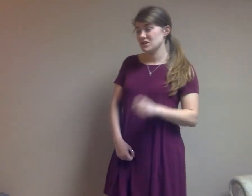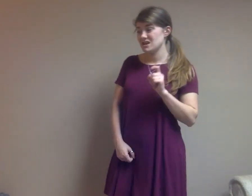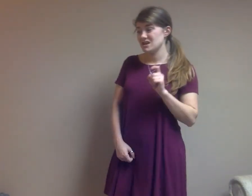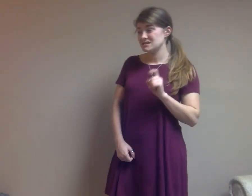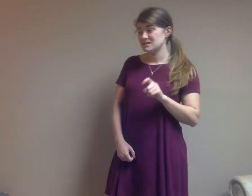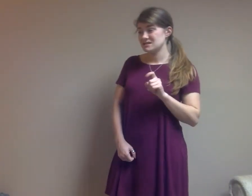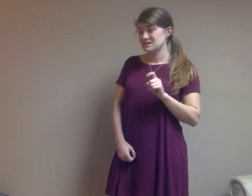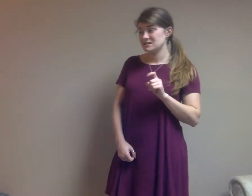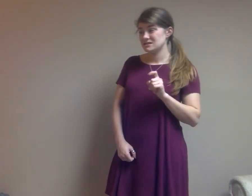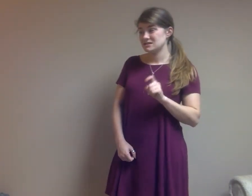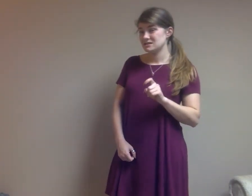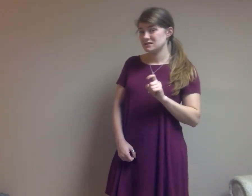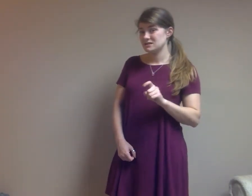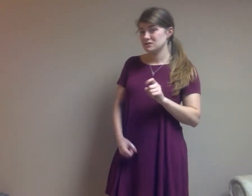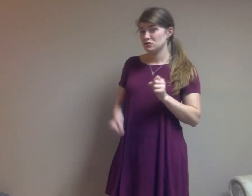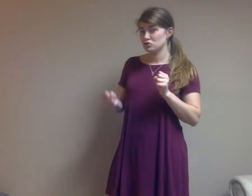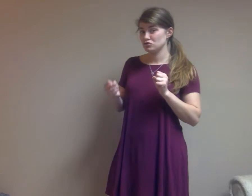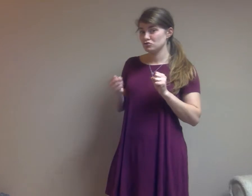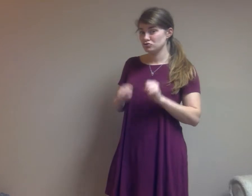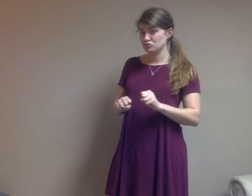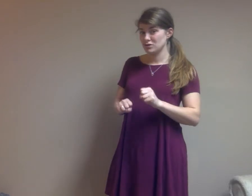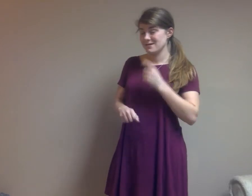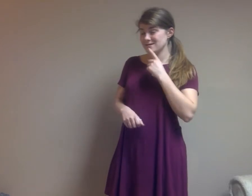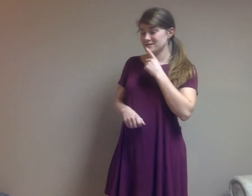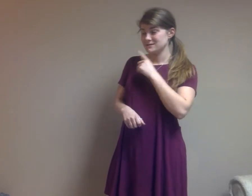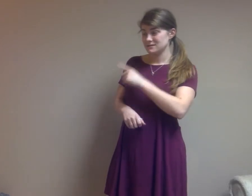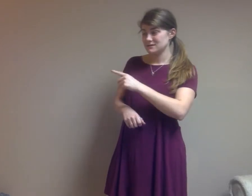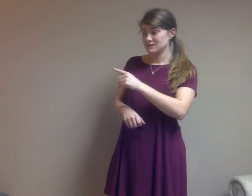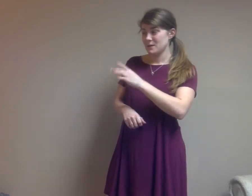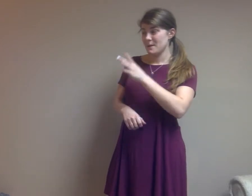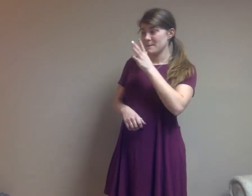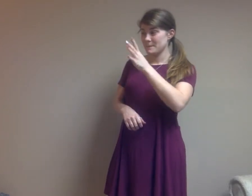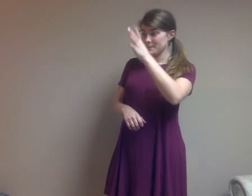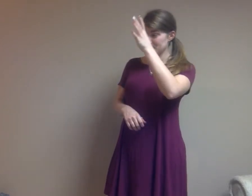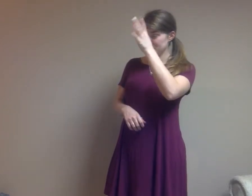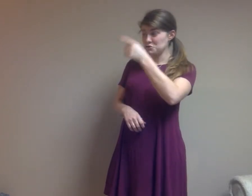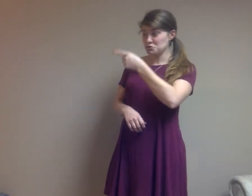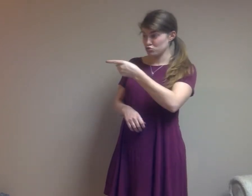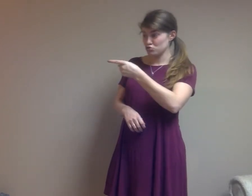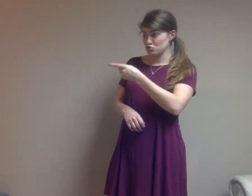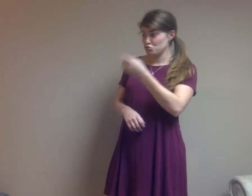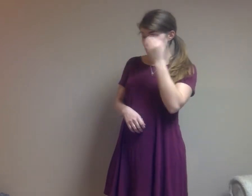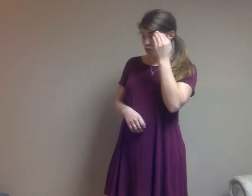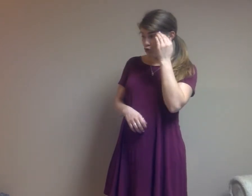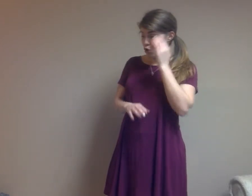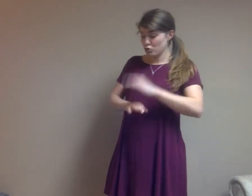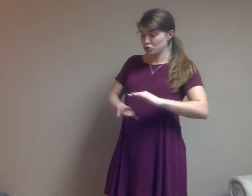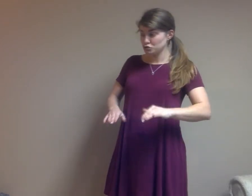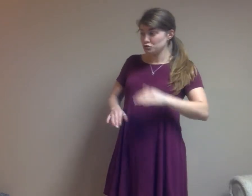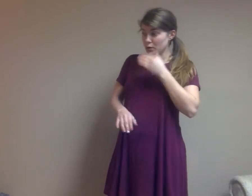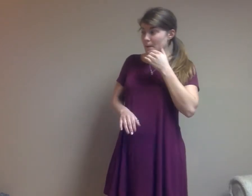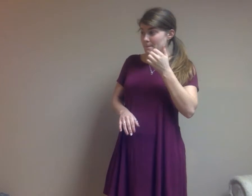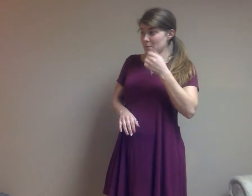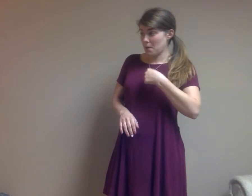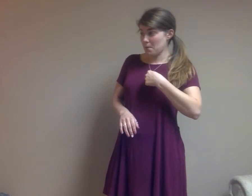I do, but I know the environment and the situation that they're in better than they do.